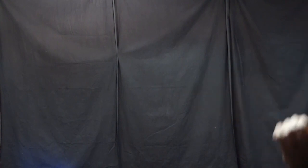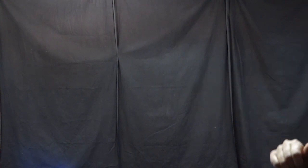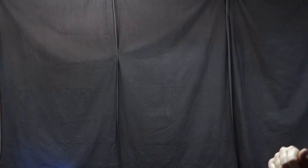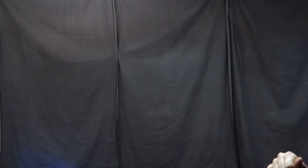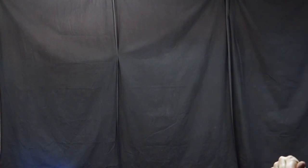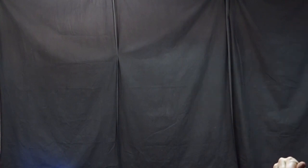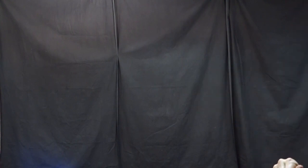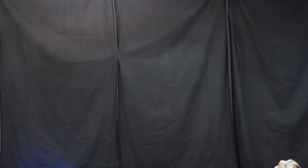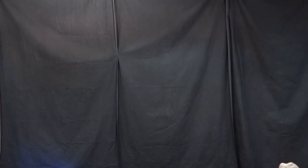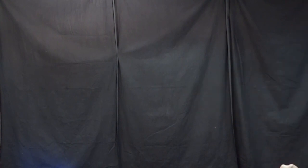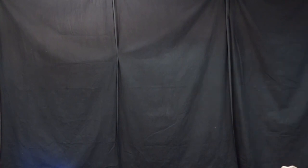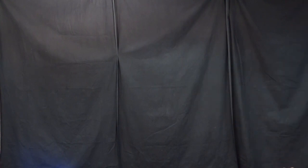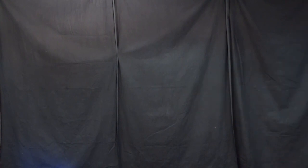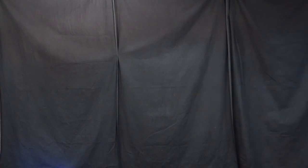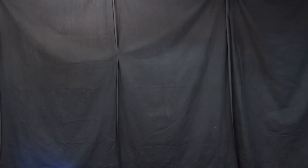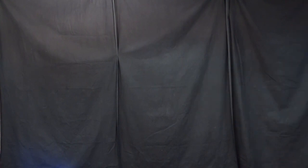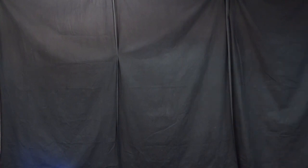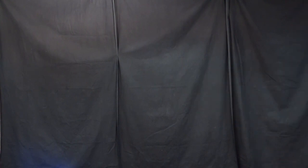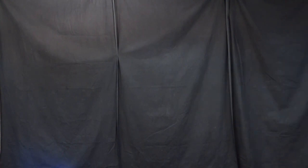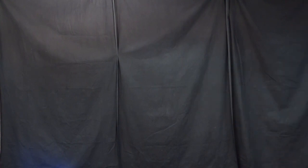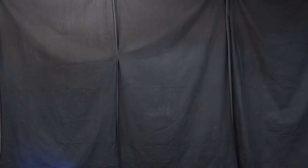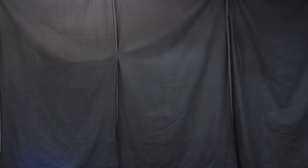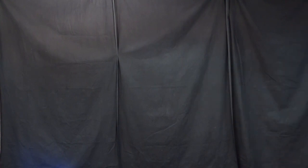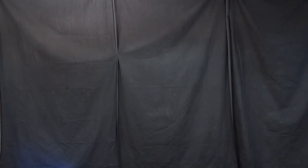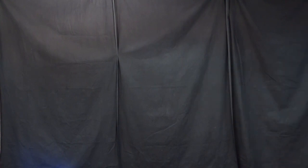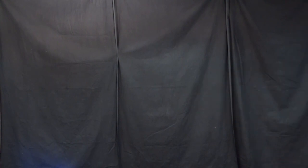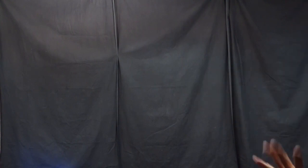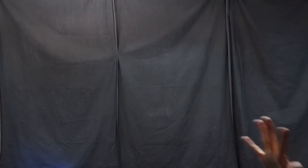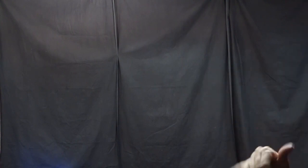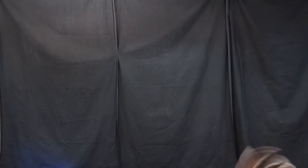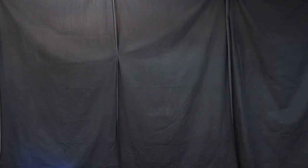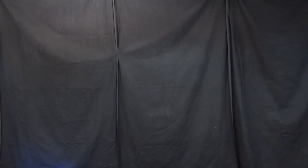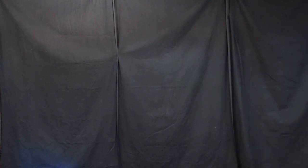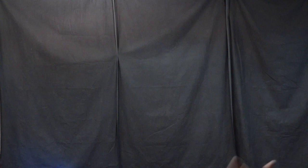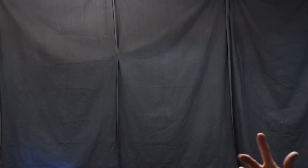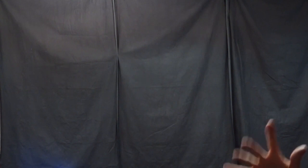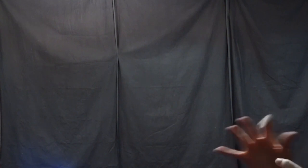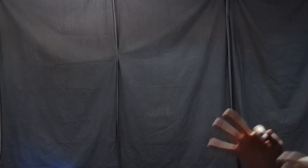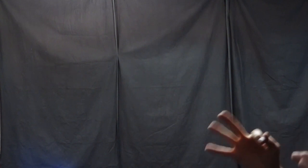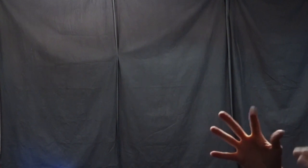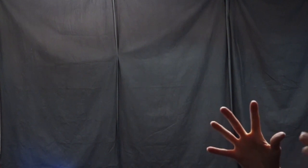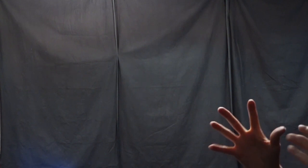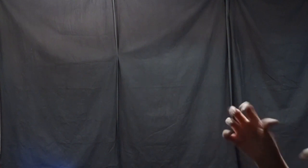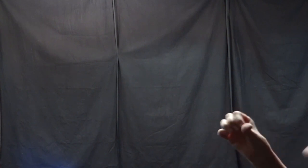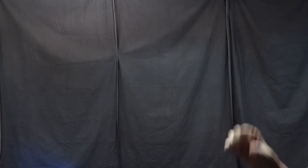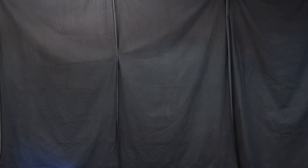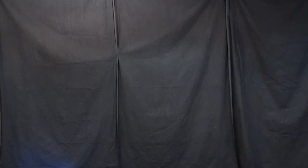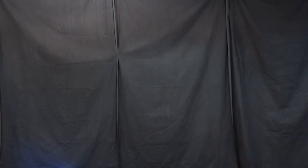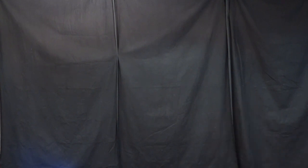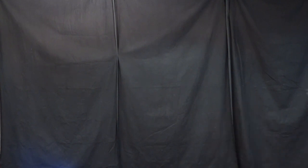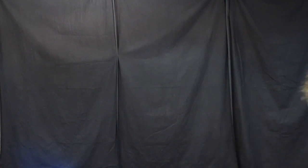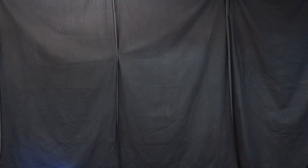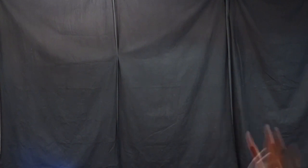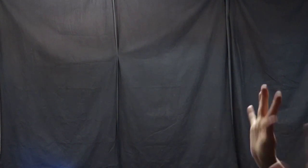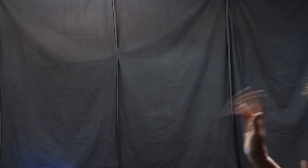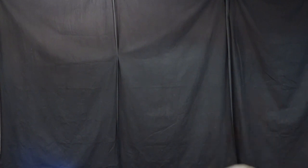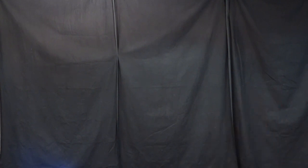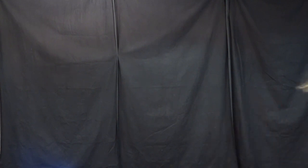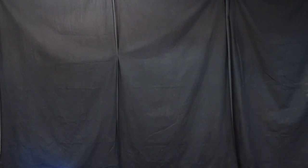do nonstop, it's up to you. I think we're okay. Yeah. Okay, it's really just for that one. If we ever want to actually post that one, then we'll redo it.